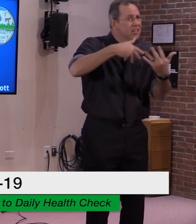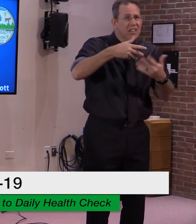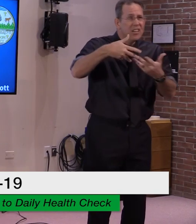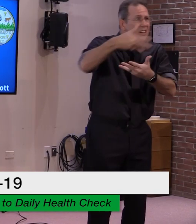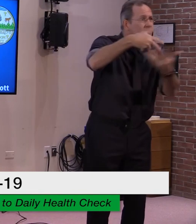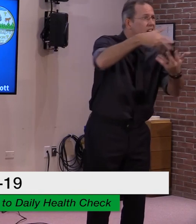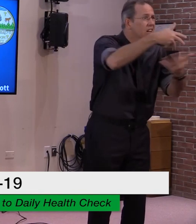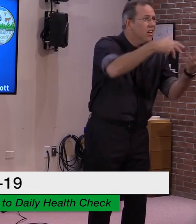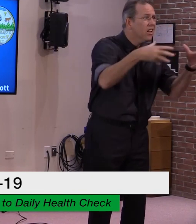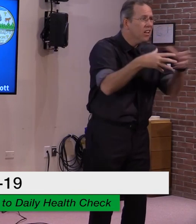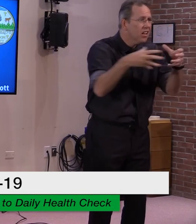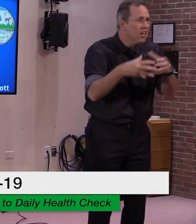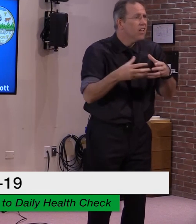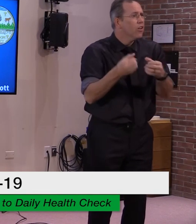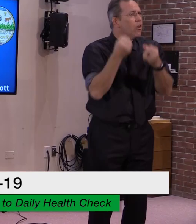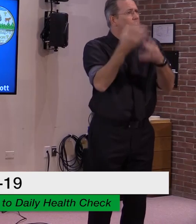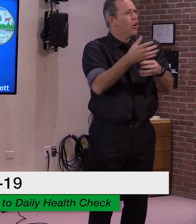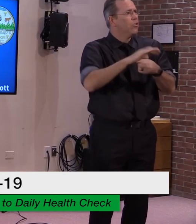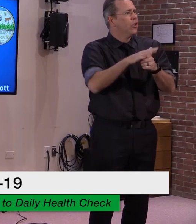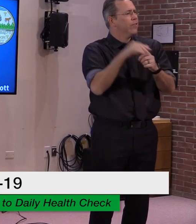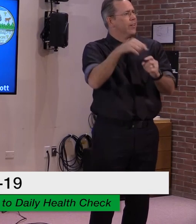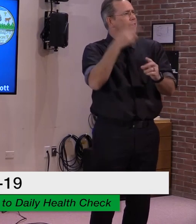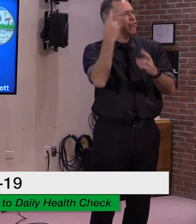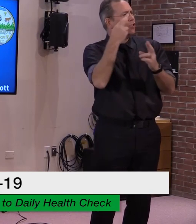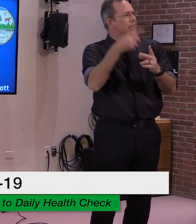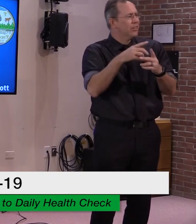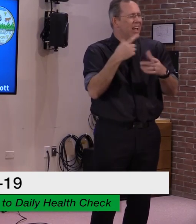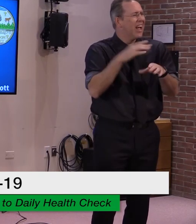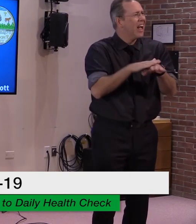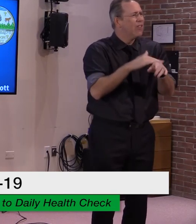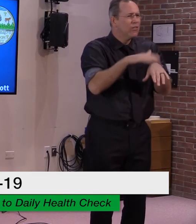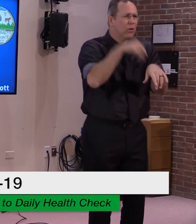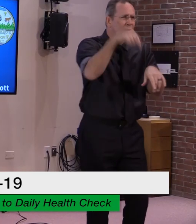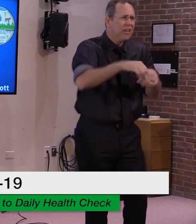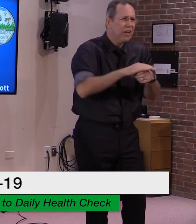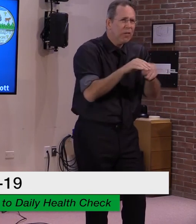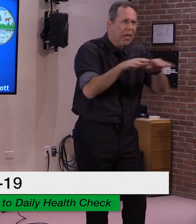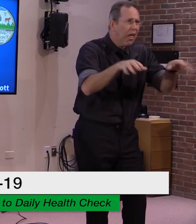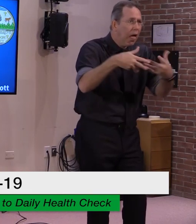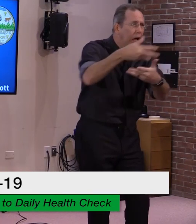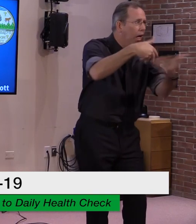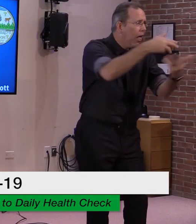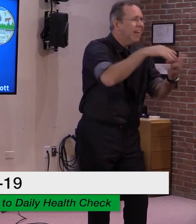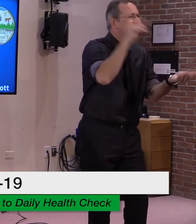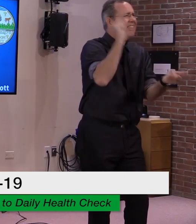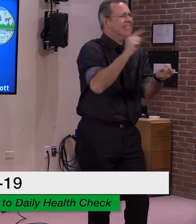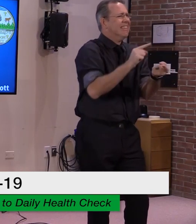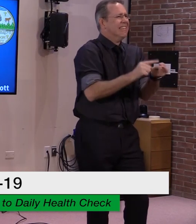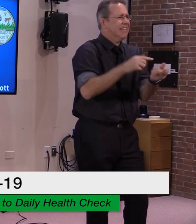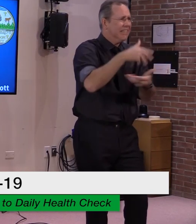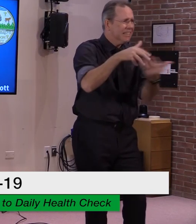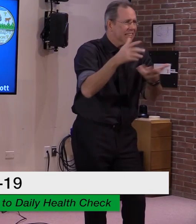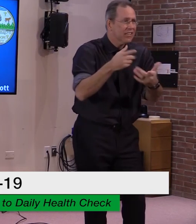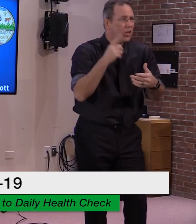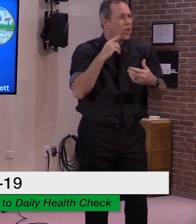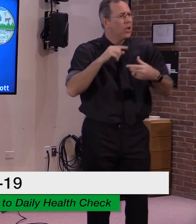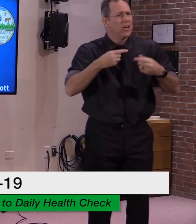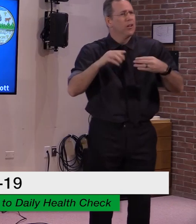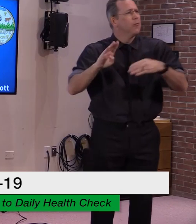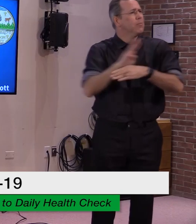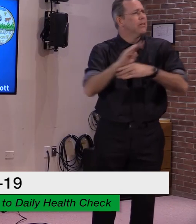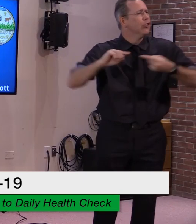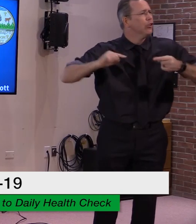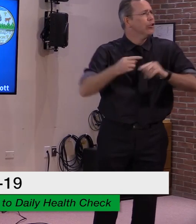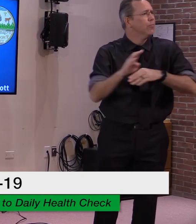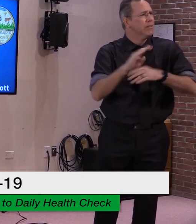can to slow this down we also strongly advise businesses to consider doing the same by